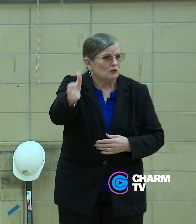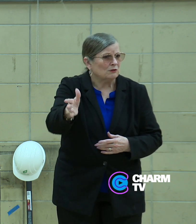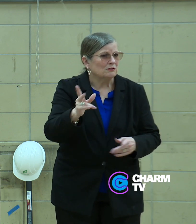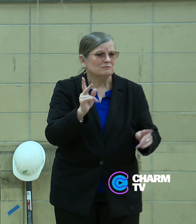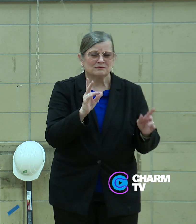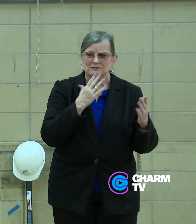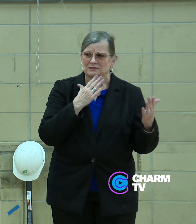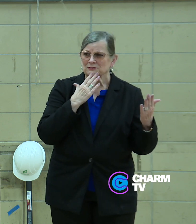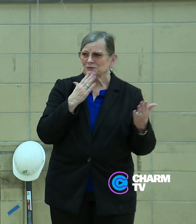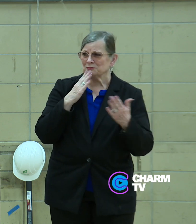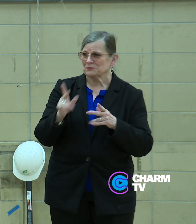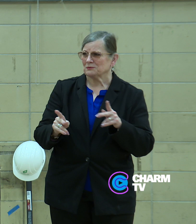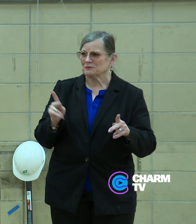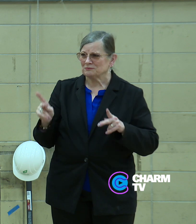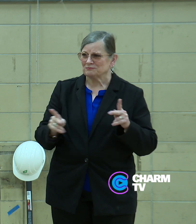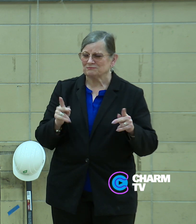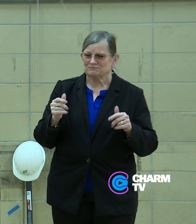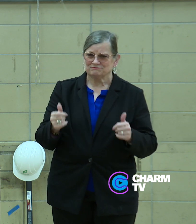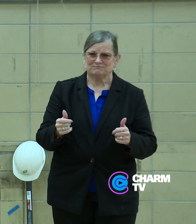Parks.